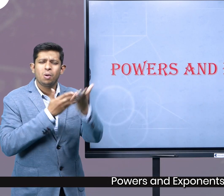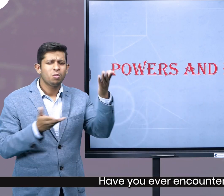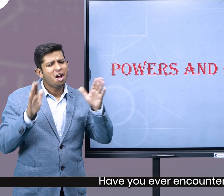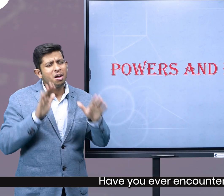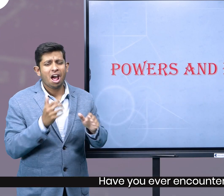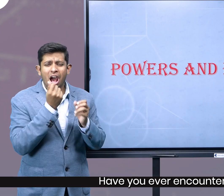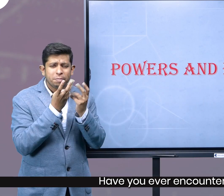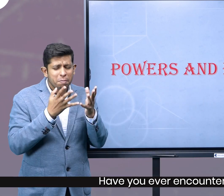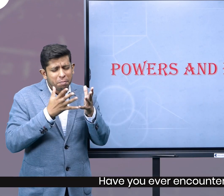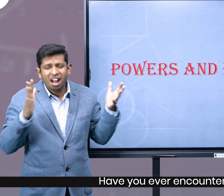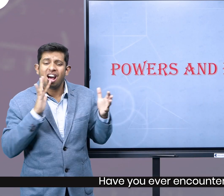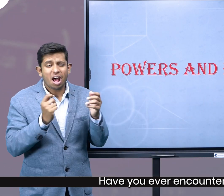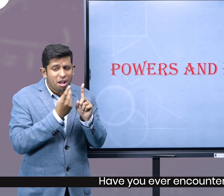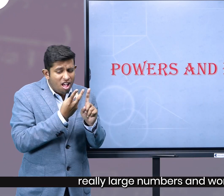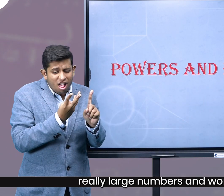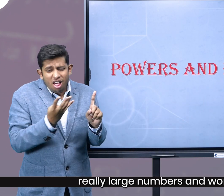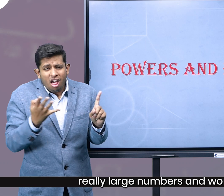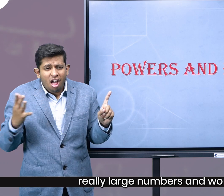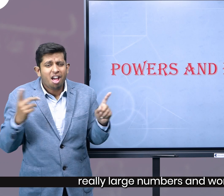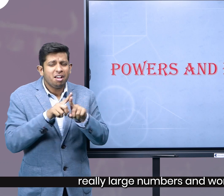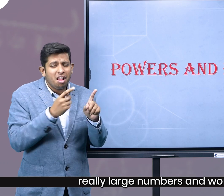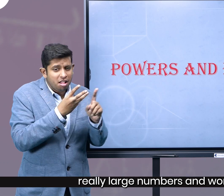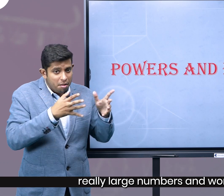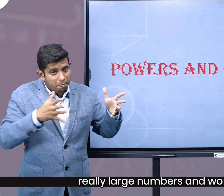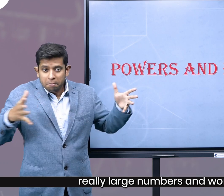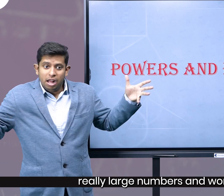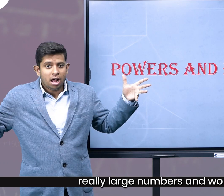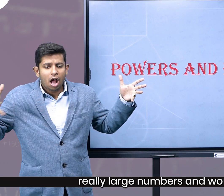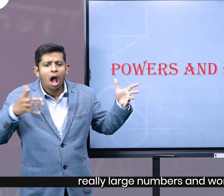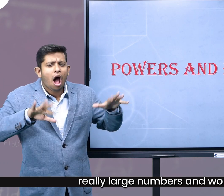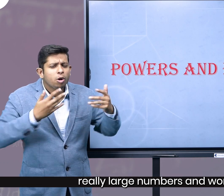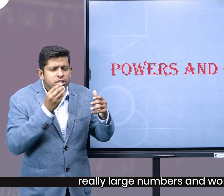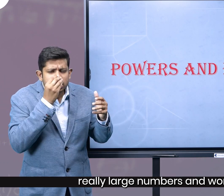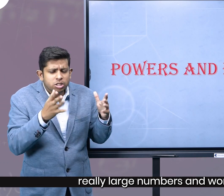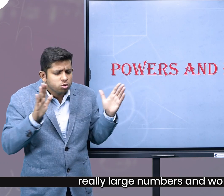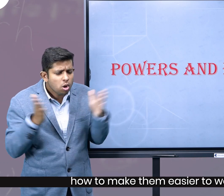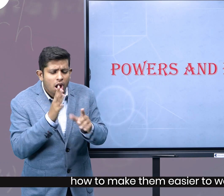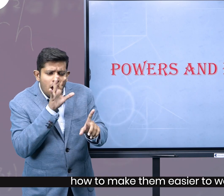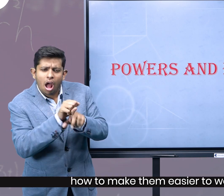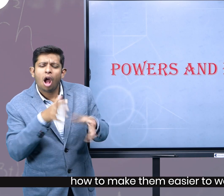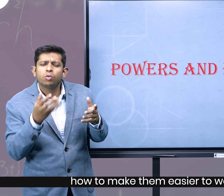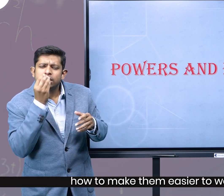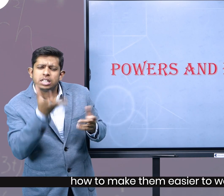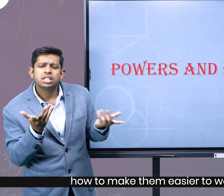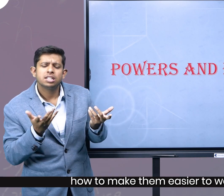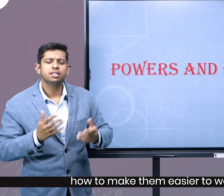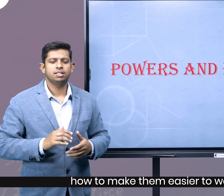Have you ever encountered really large numbers and wondered how to make them easier to